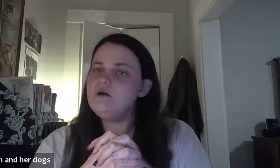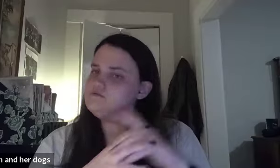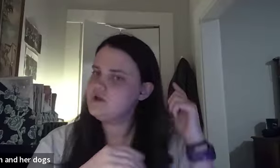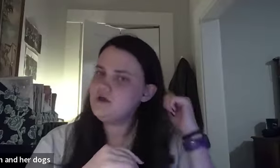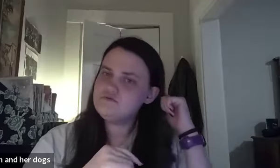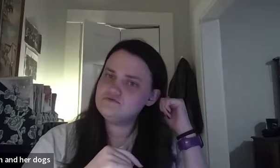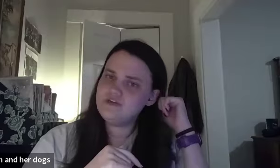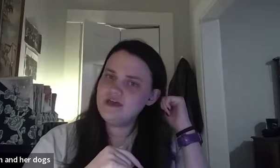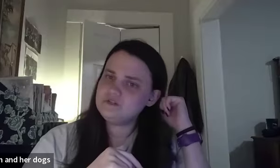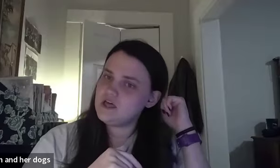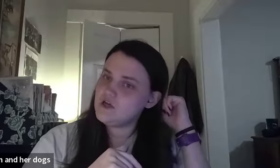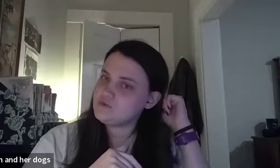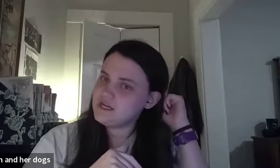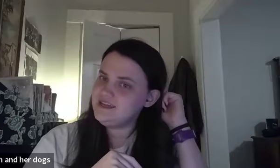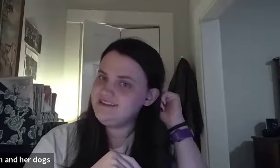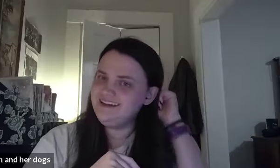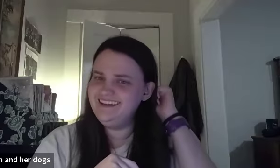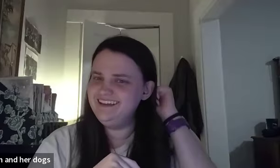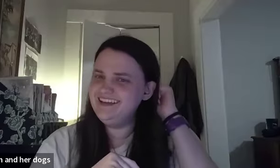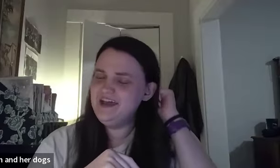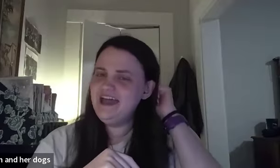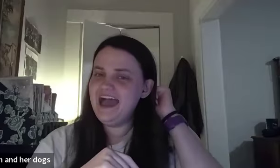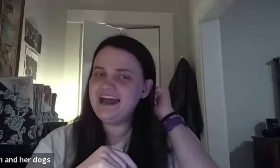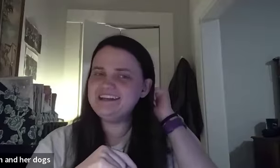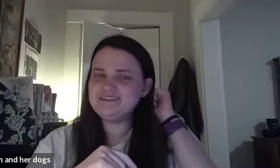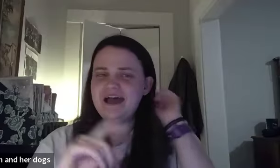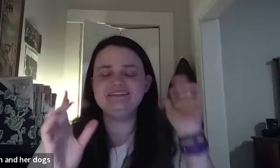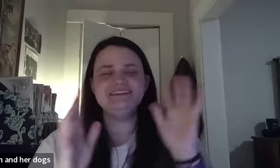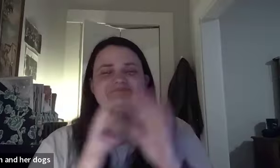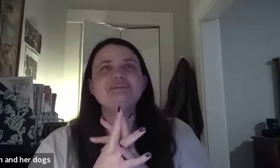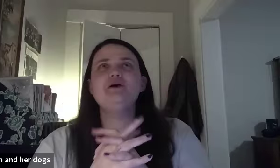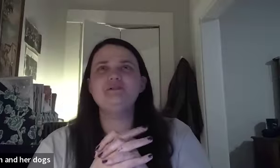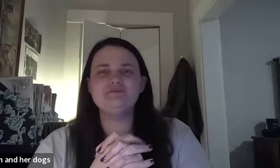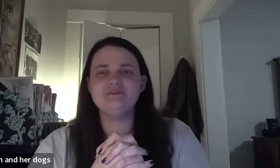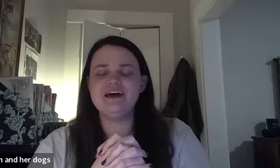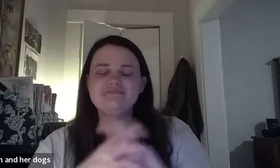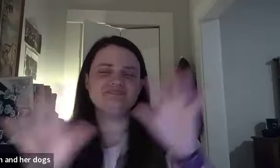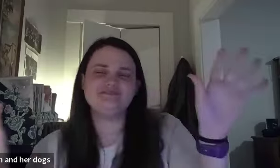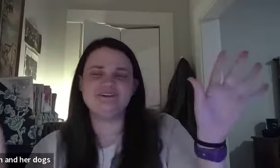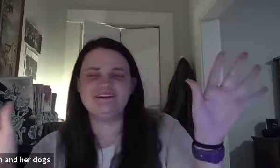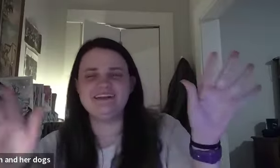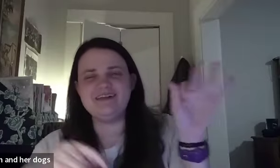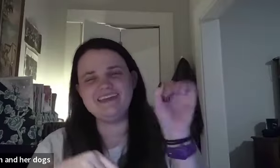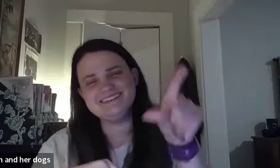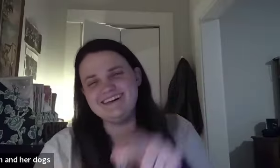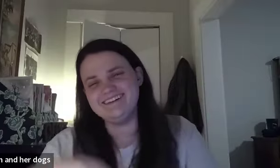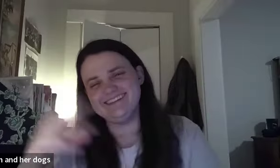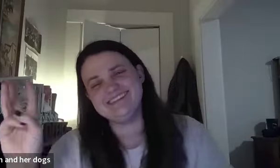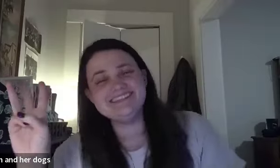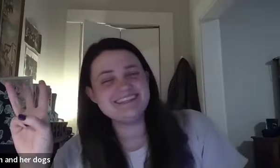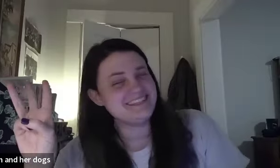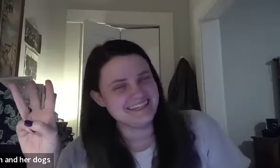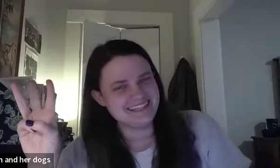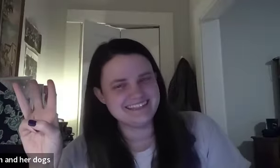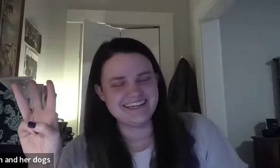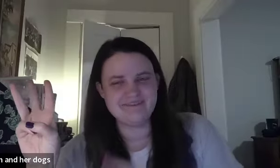oh no, that was a 3. And I had to, I totally pulled the, I'm so sorry. ASL is, this is a 6. Like I was